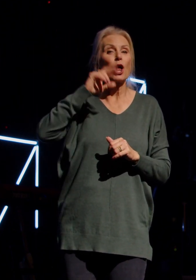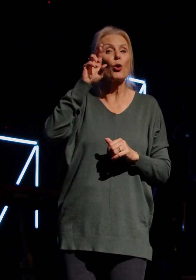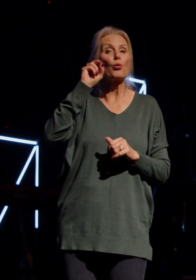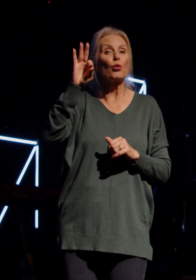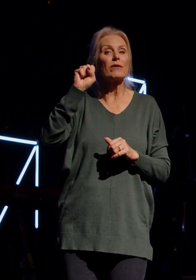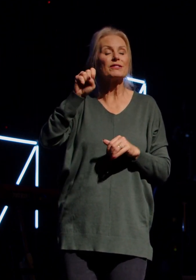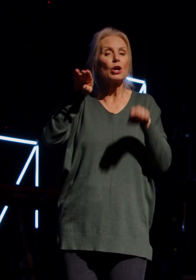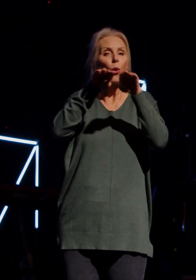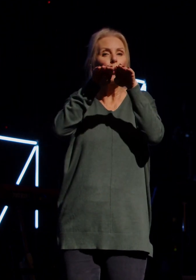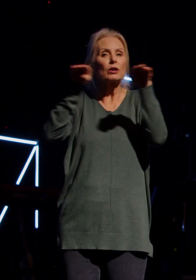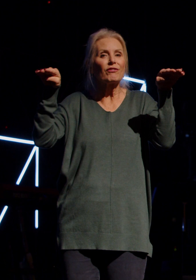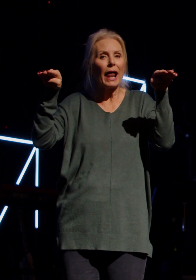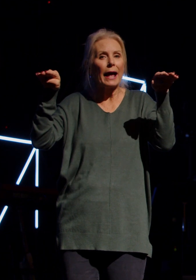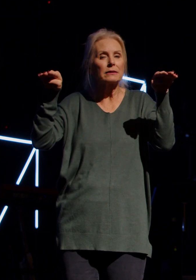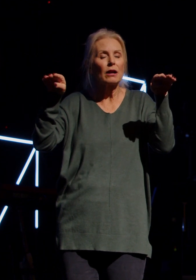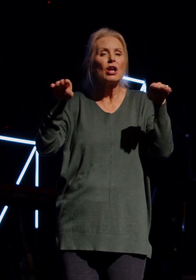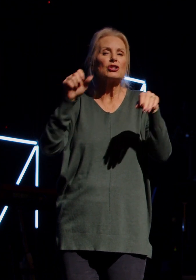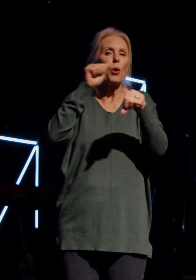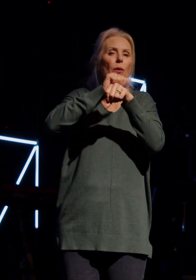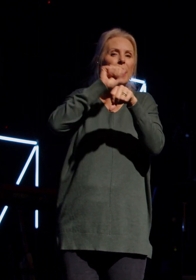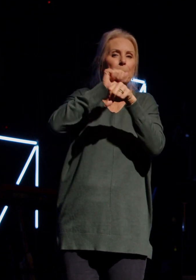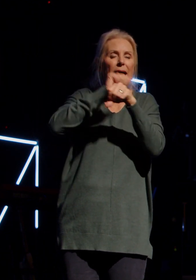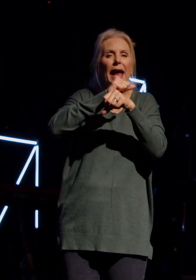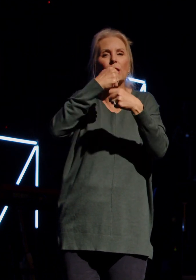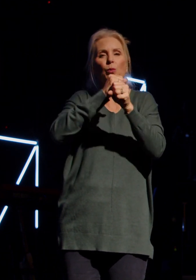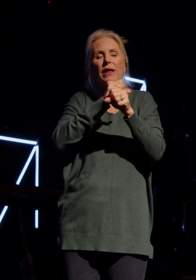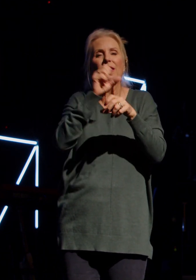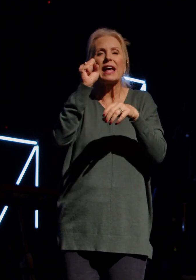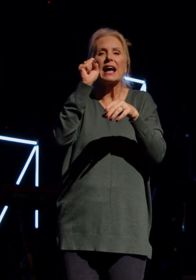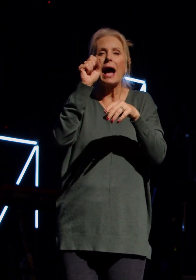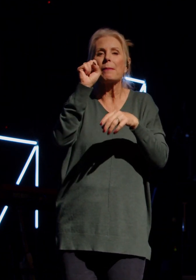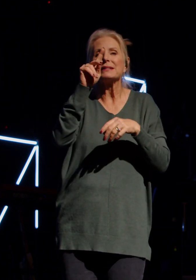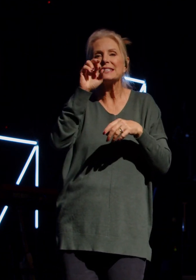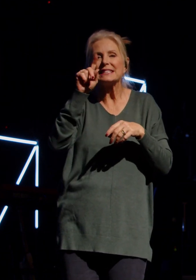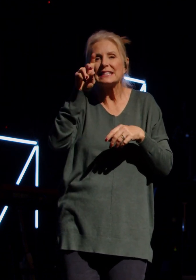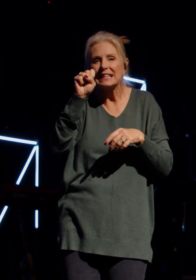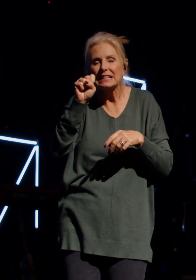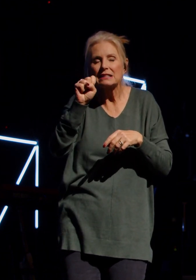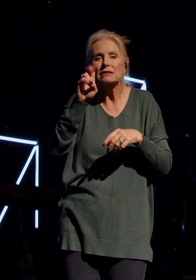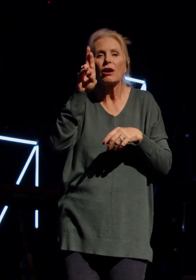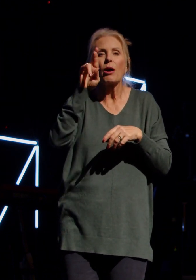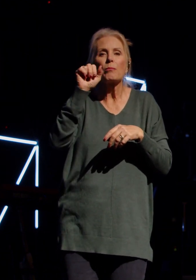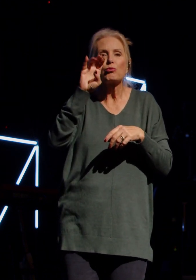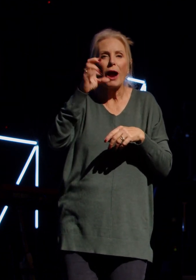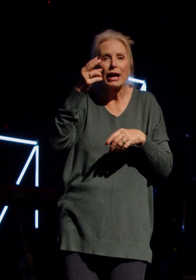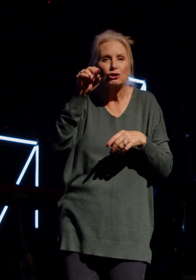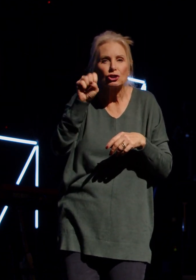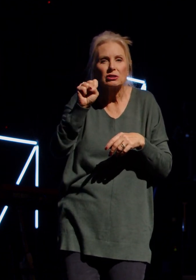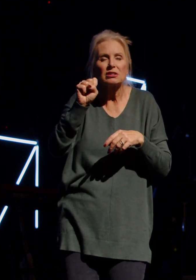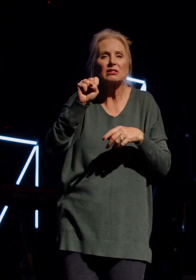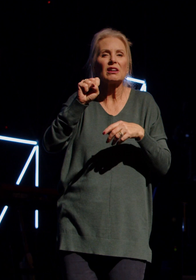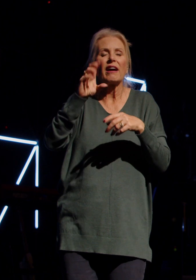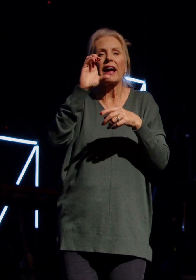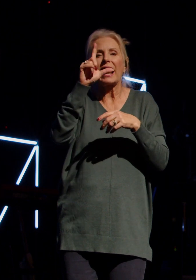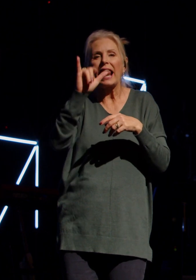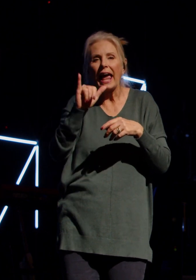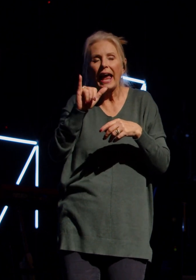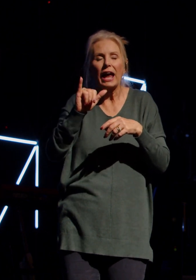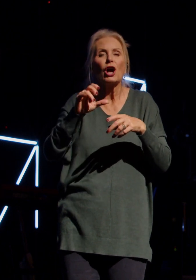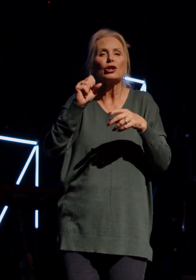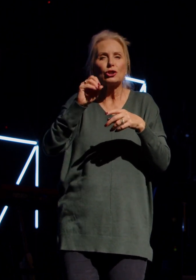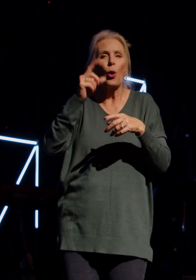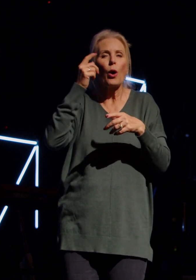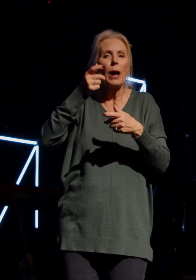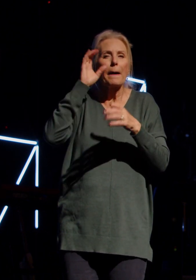sticks and branches and clay, and they begin to dig through a hole. So as they're doing this, you even have to picture this in your mind. I